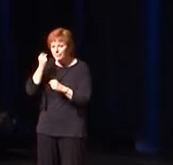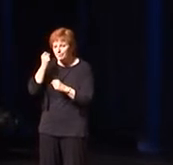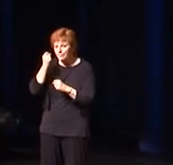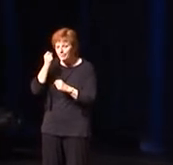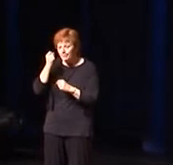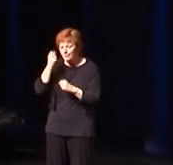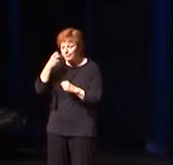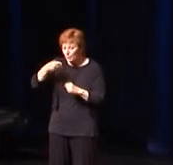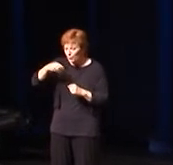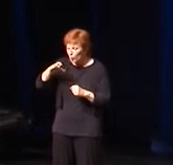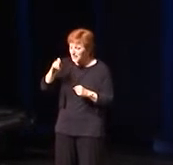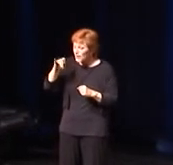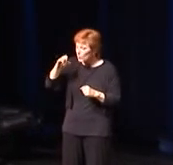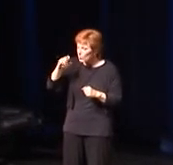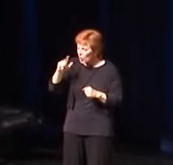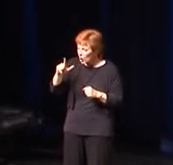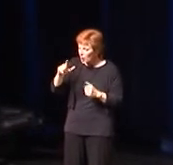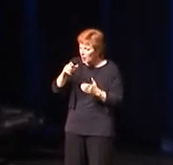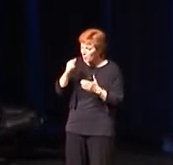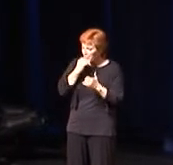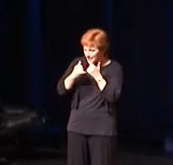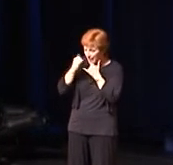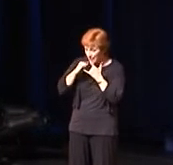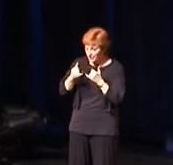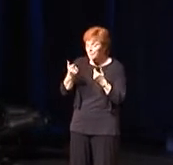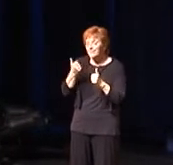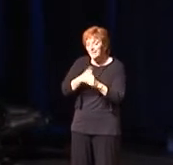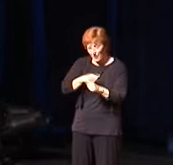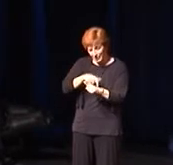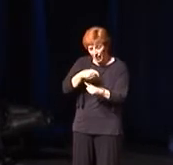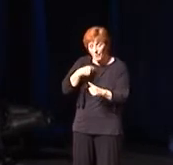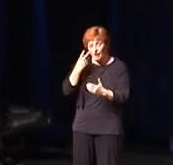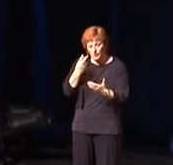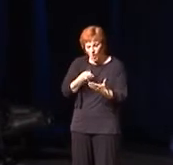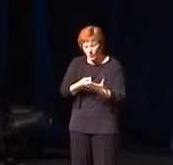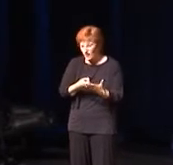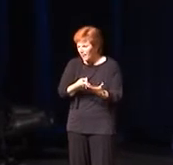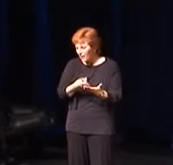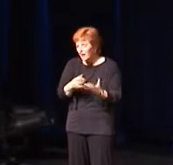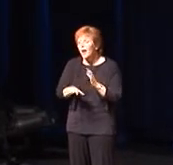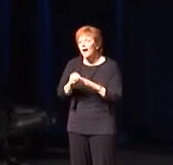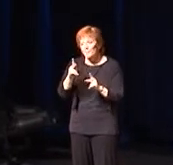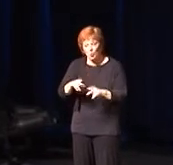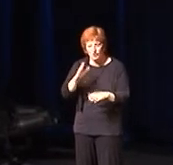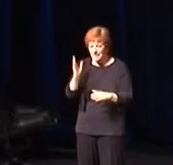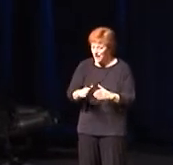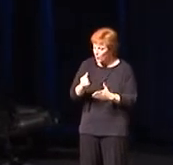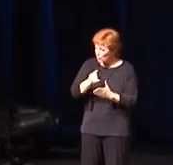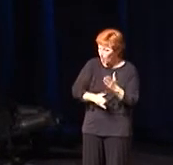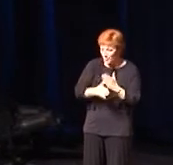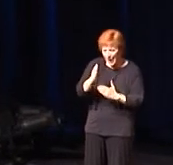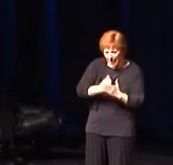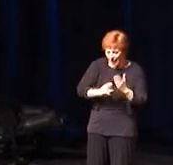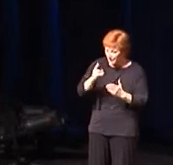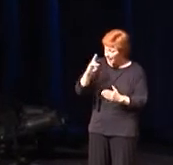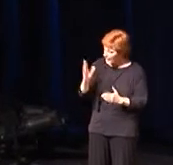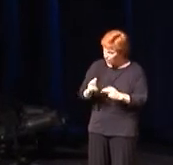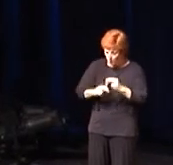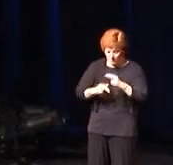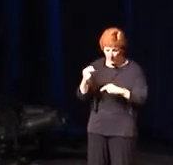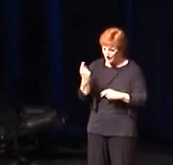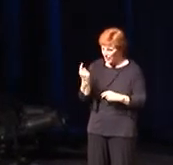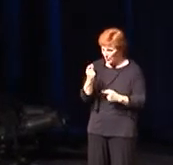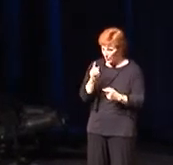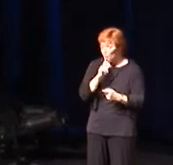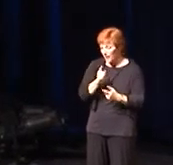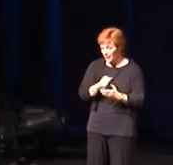And every time I found these kind of mistakes, I found out that the person had never drawn by hand, and they'd never built anything. And I'm very, very